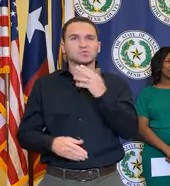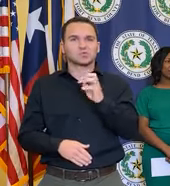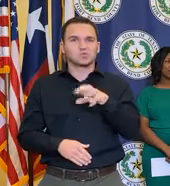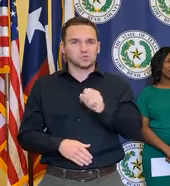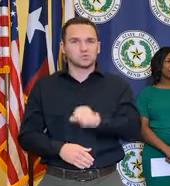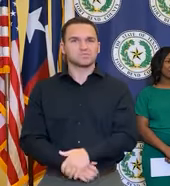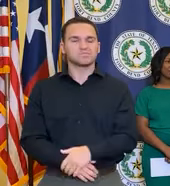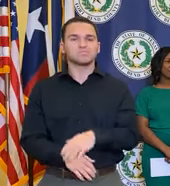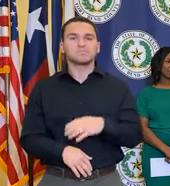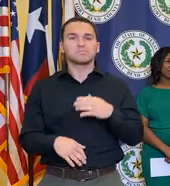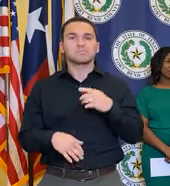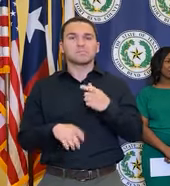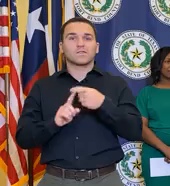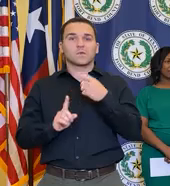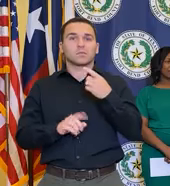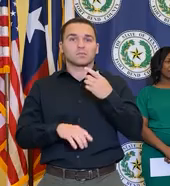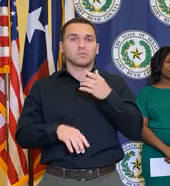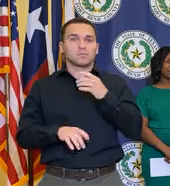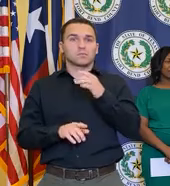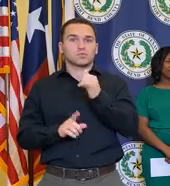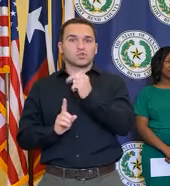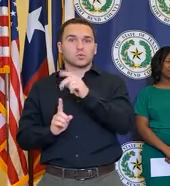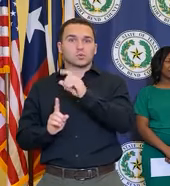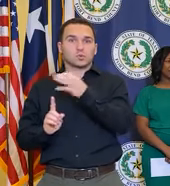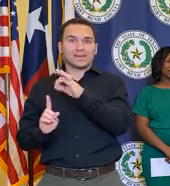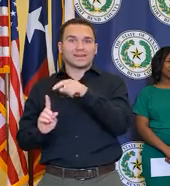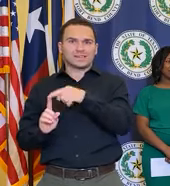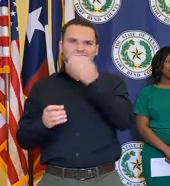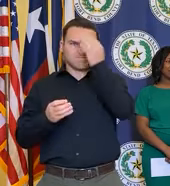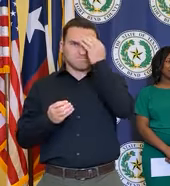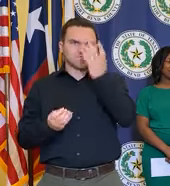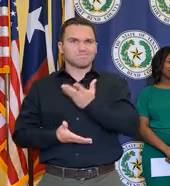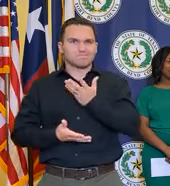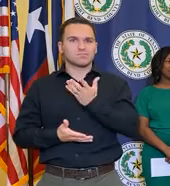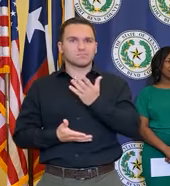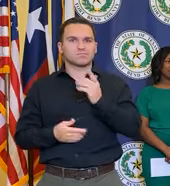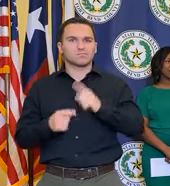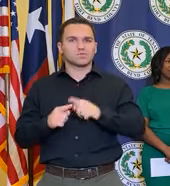one, 2019, January 1st, I came to office and I was thinking,